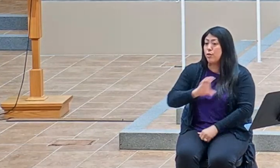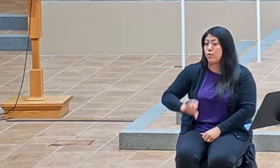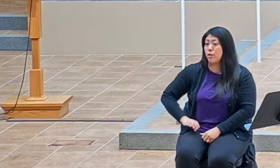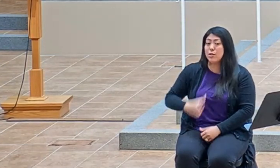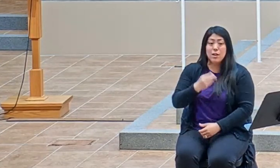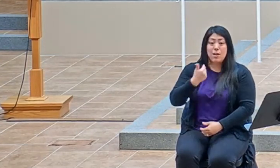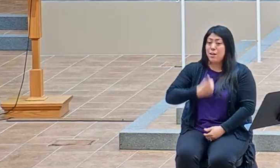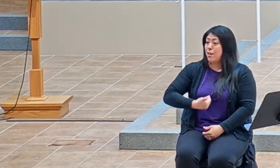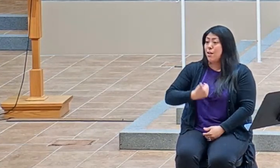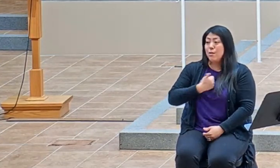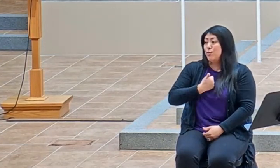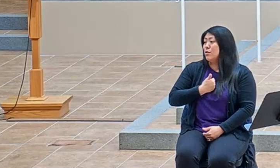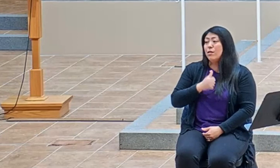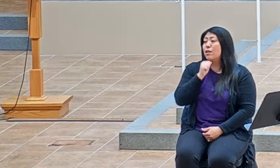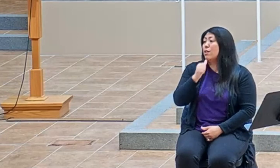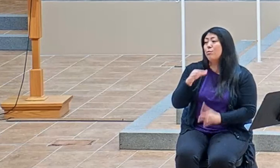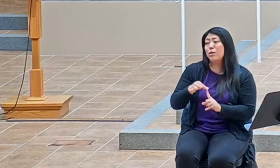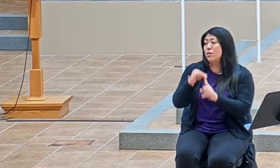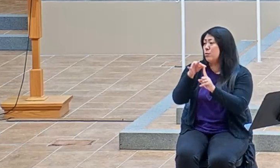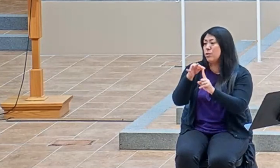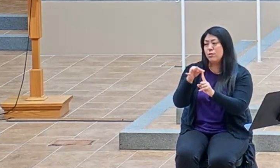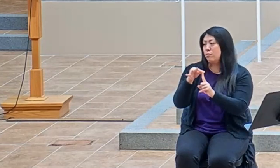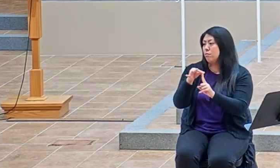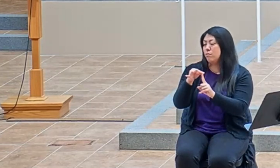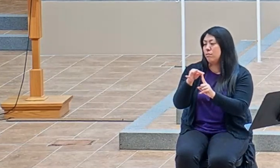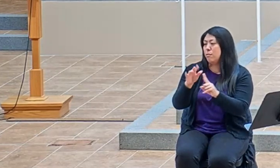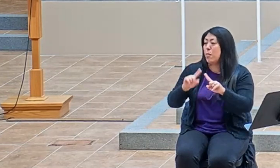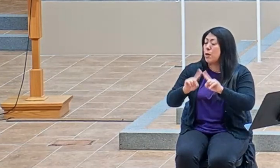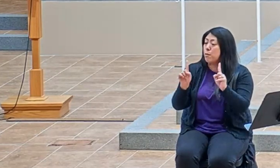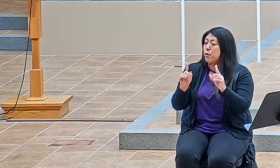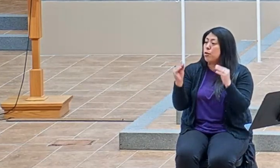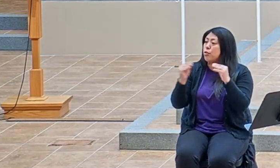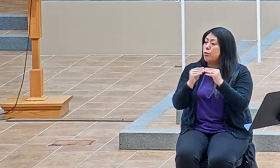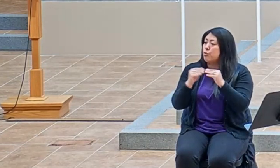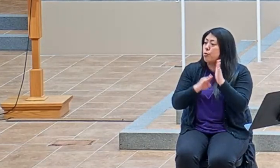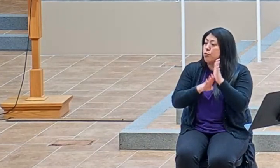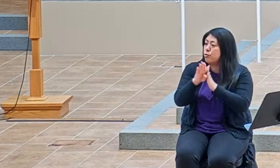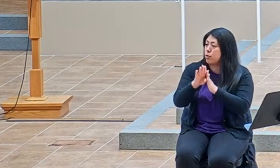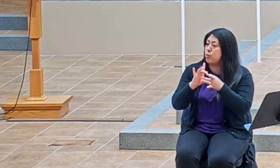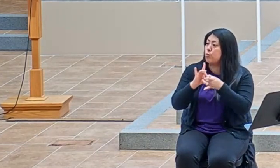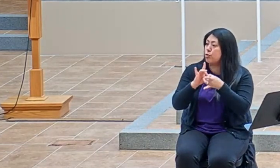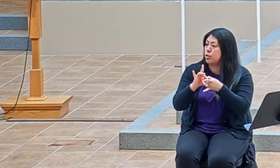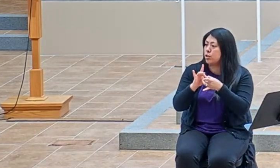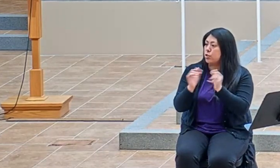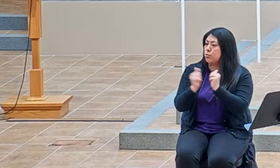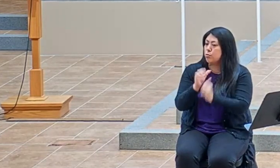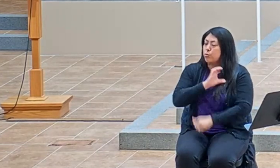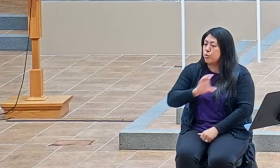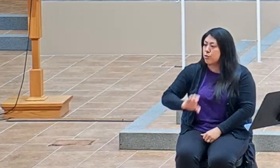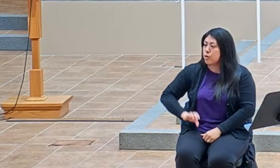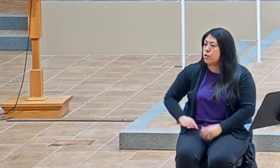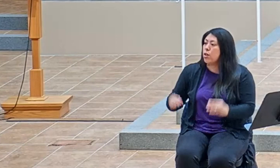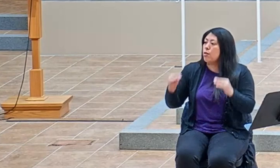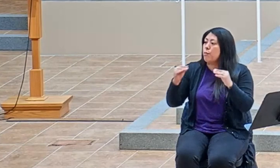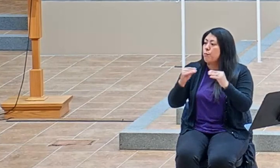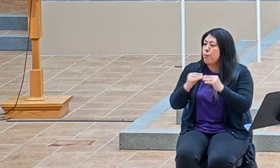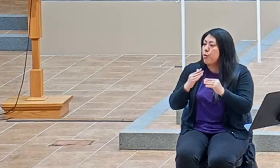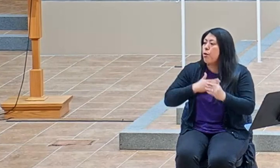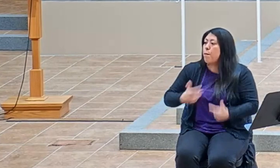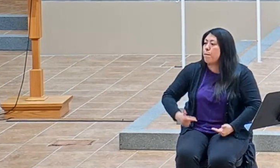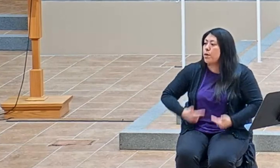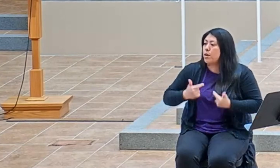one special, this goes for all of us, the more that I build that relationship, the more that my